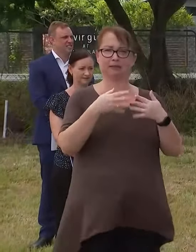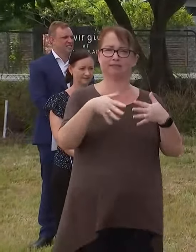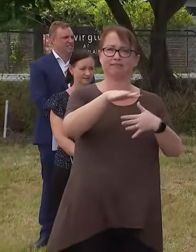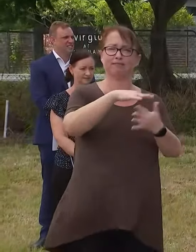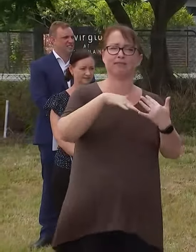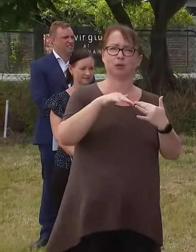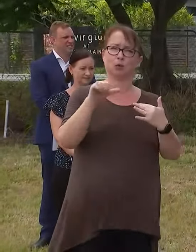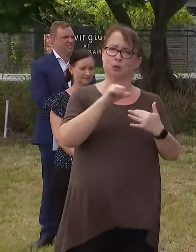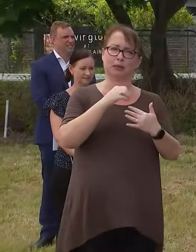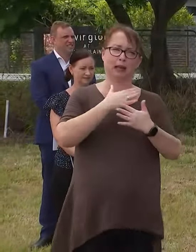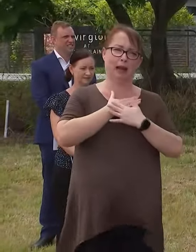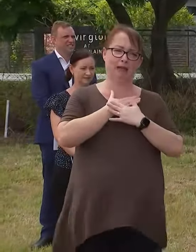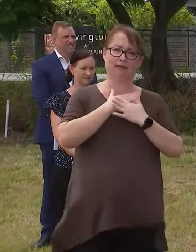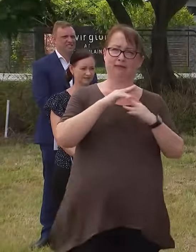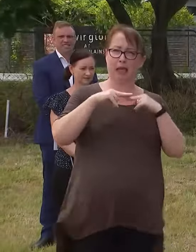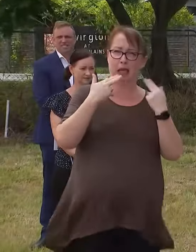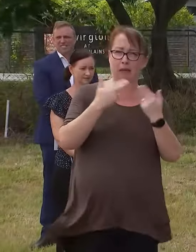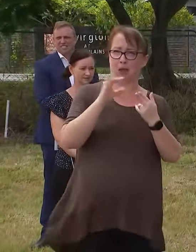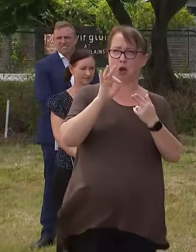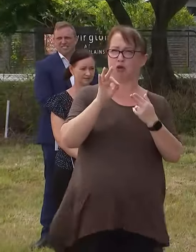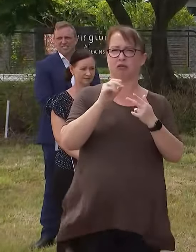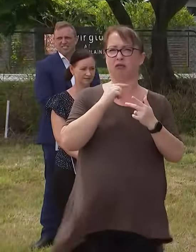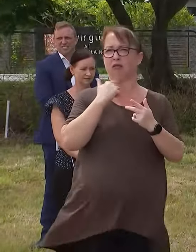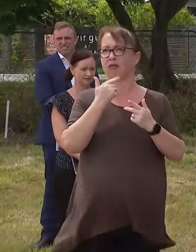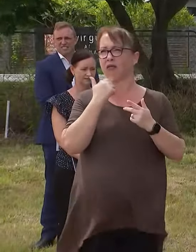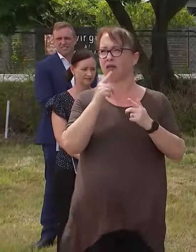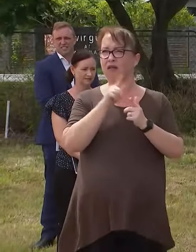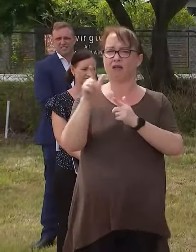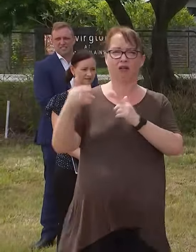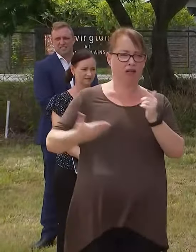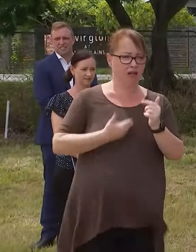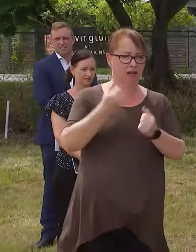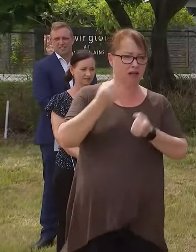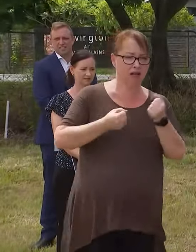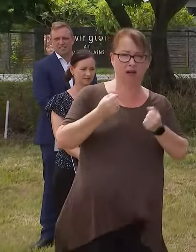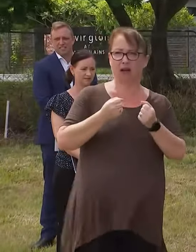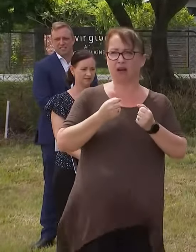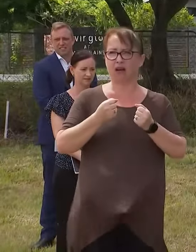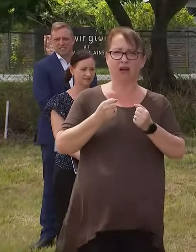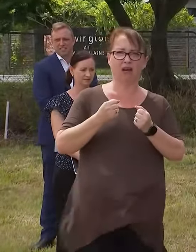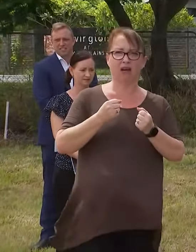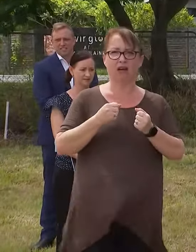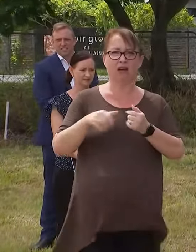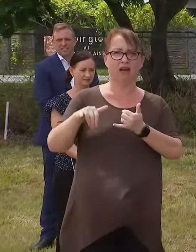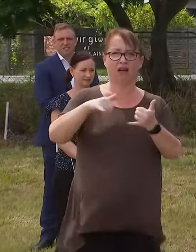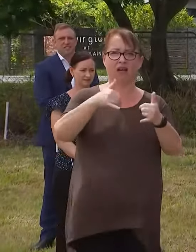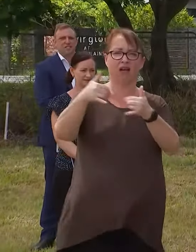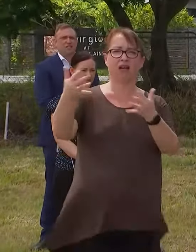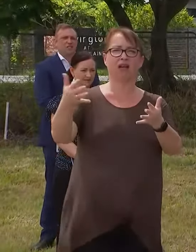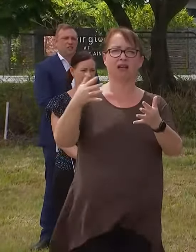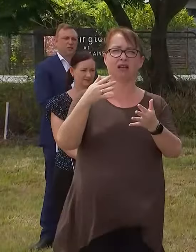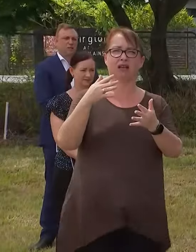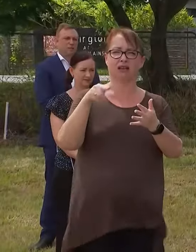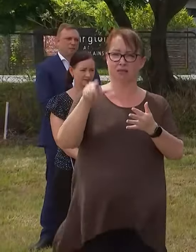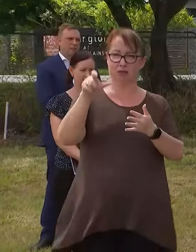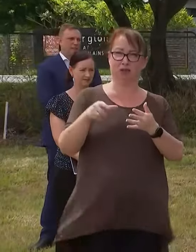loving families, not out on the roads and not at that age. You know, someone's lost their life here.